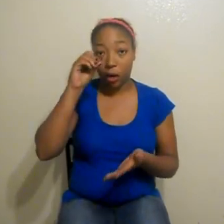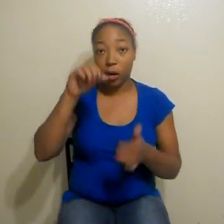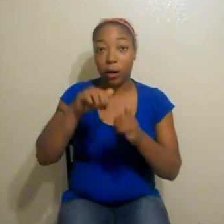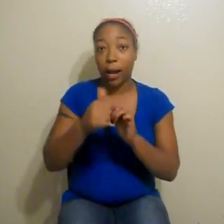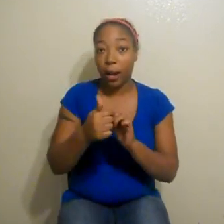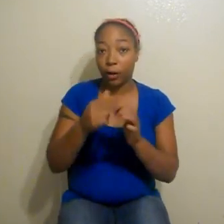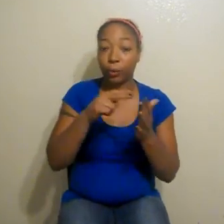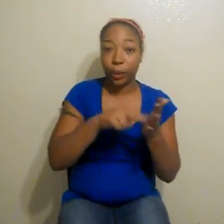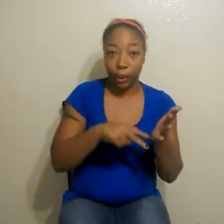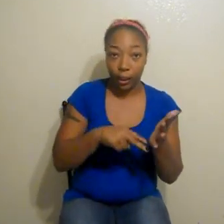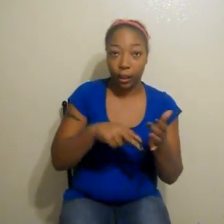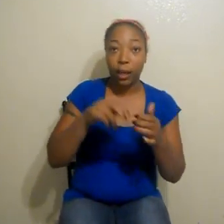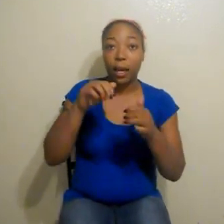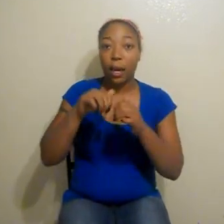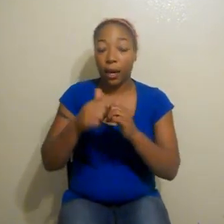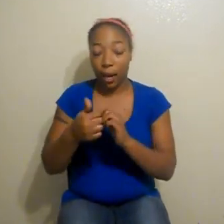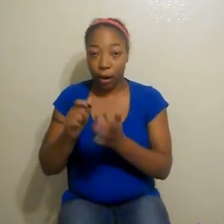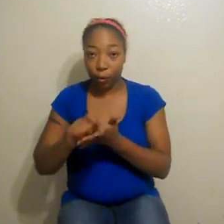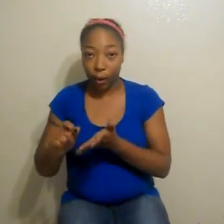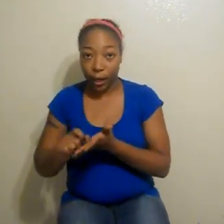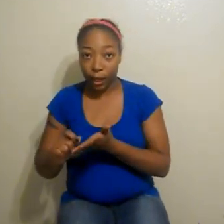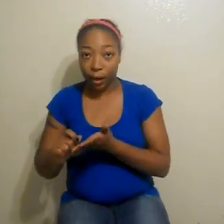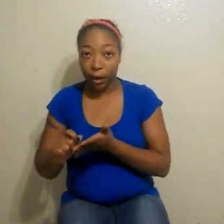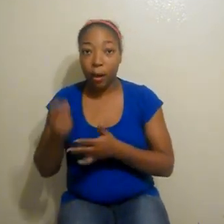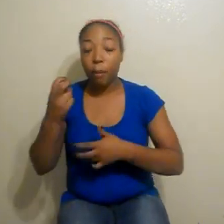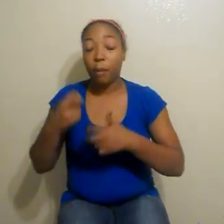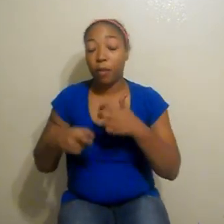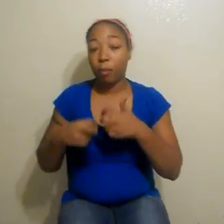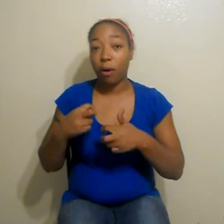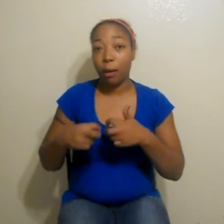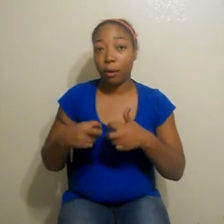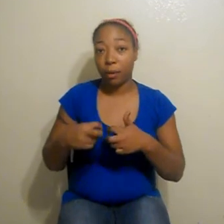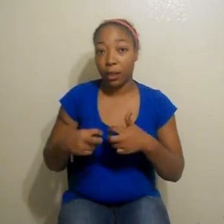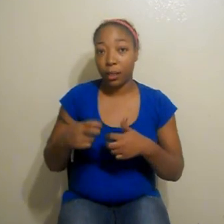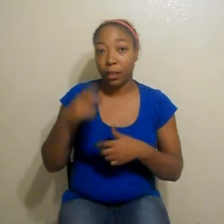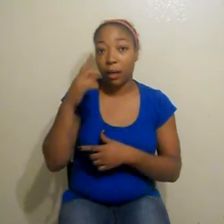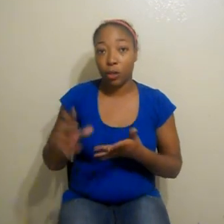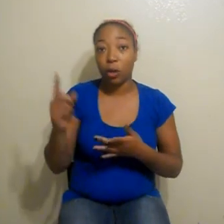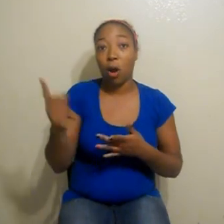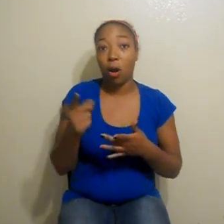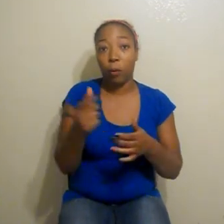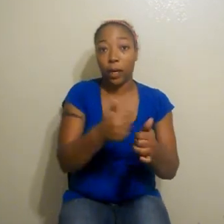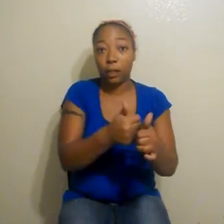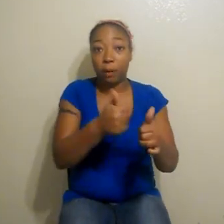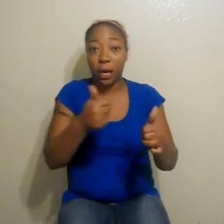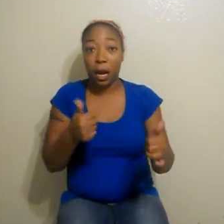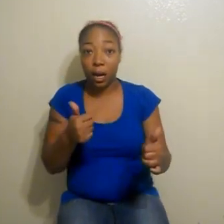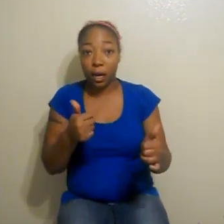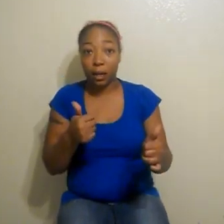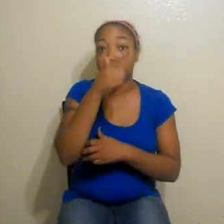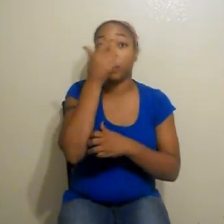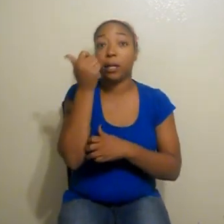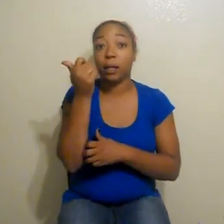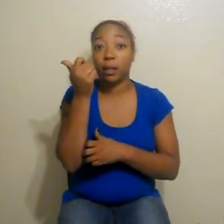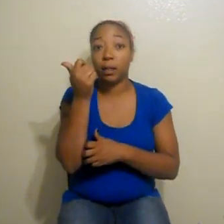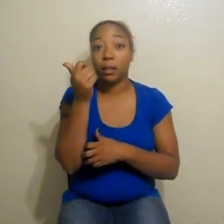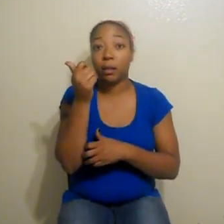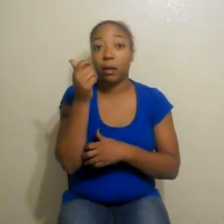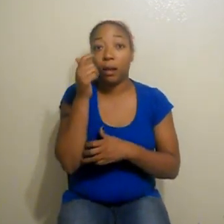learn how to read and how to write, but the problem is they're always behind because